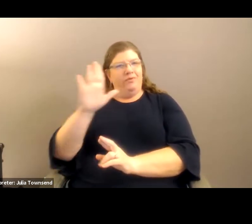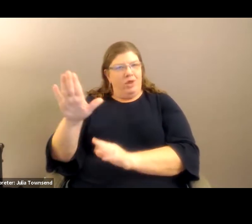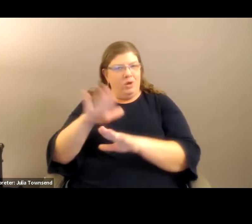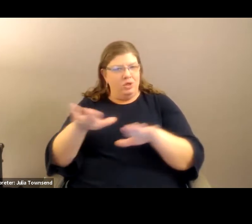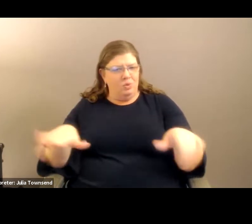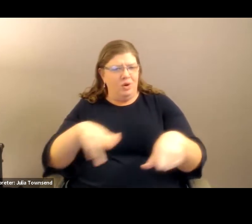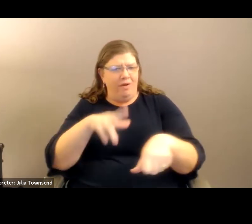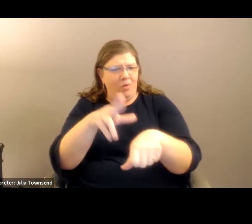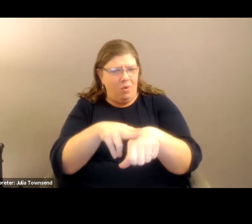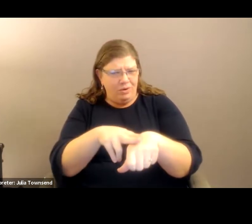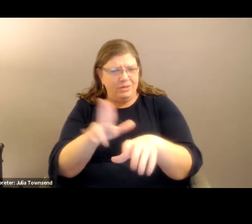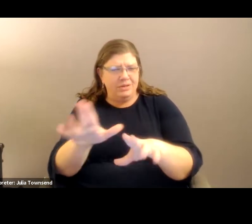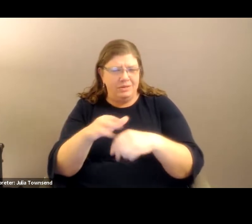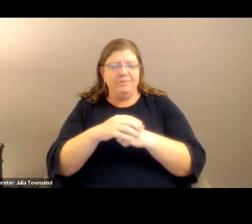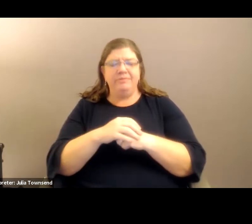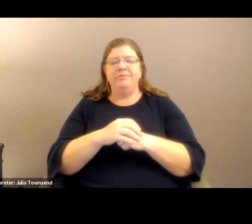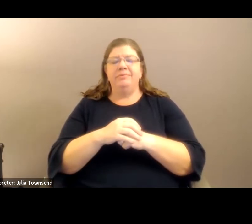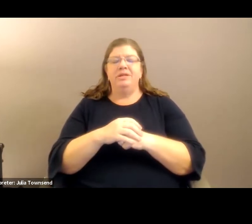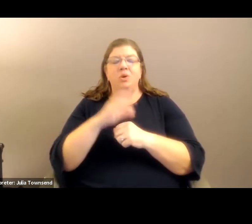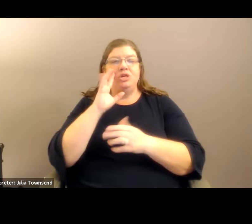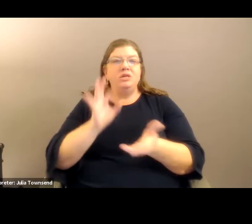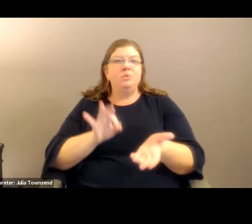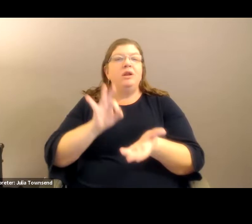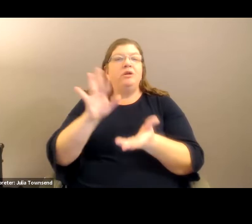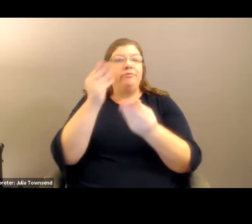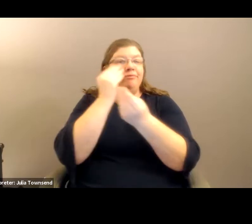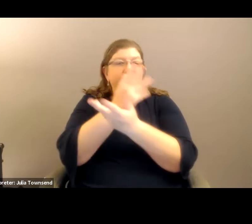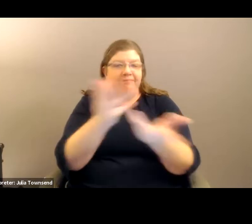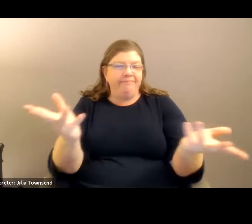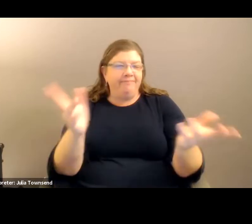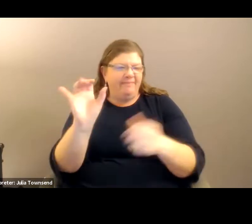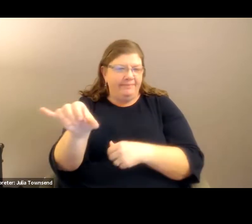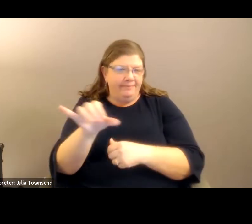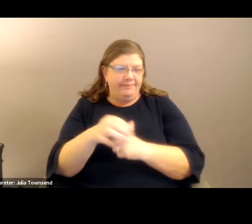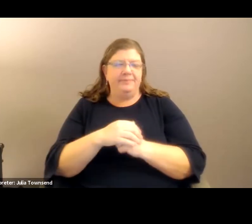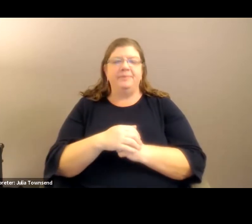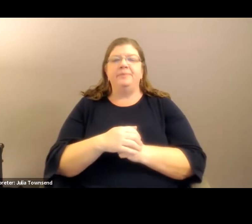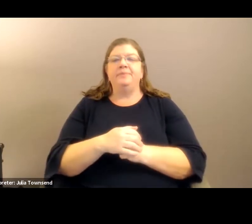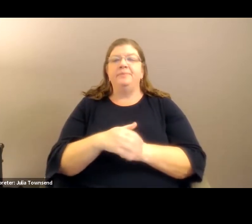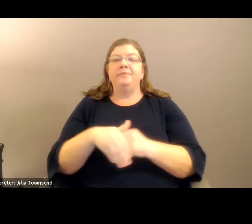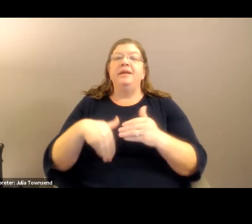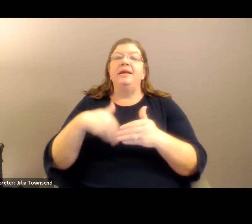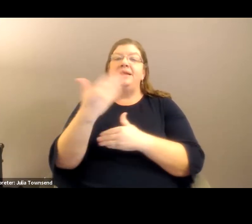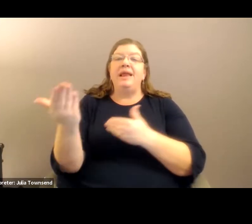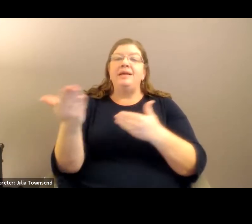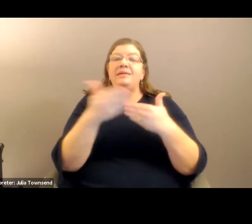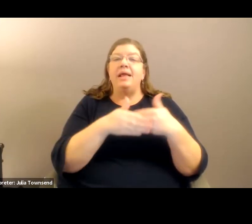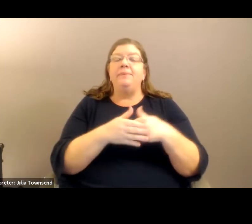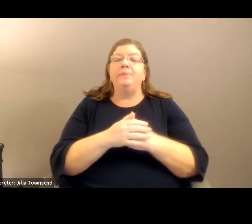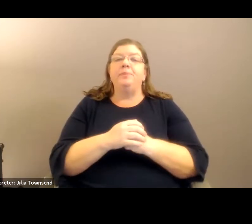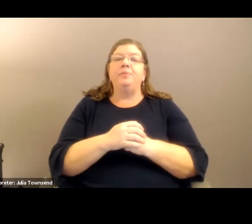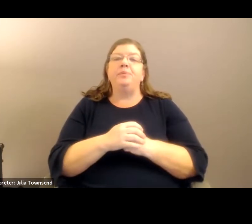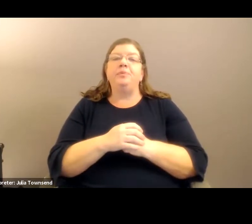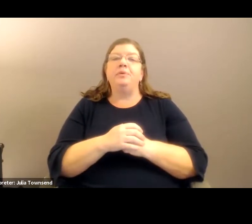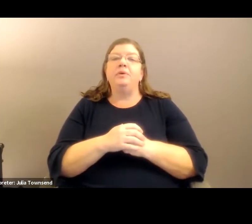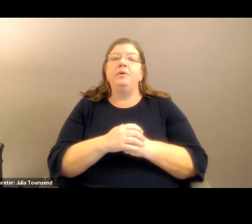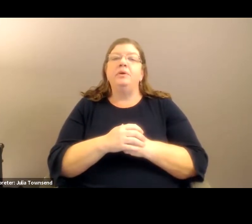of course. So just wanted to let everyone be aware of that. Next slide.